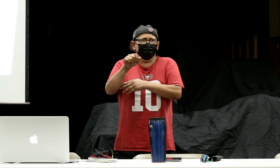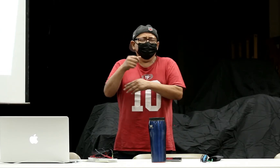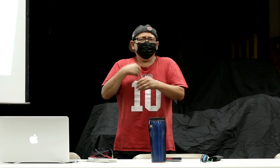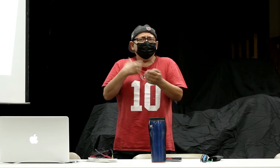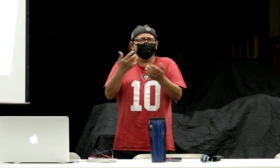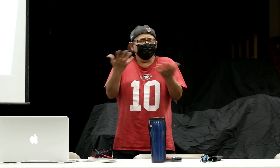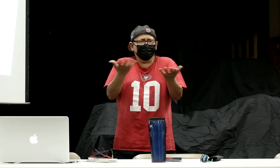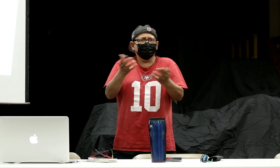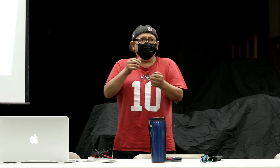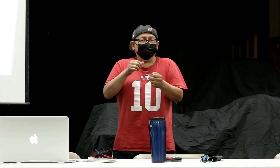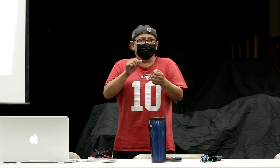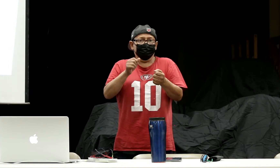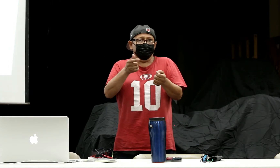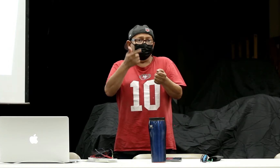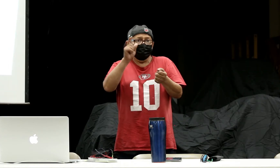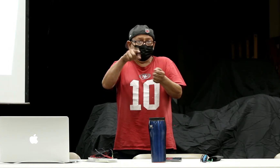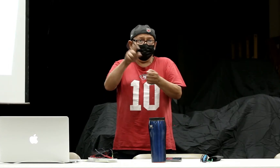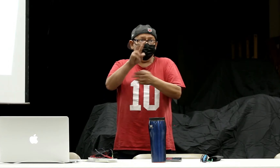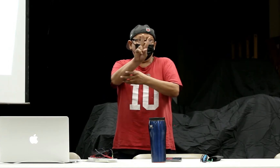that I would have an appointment on Wednesday